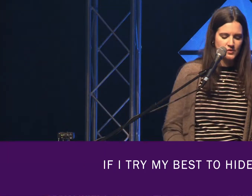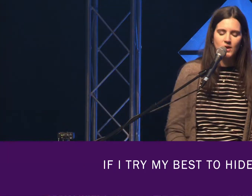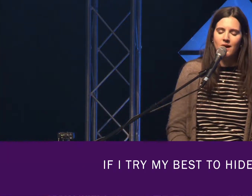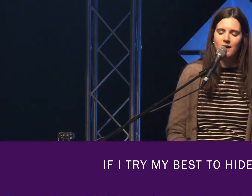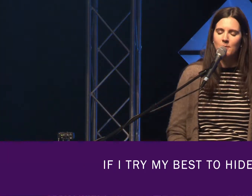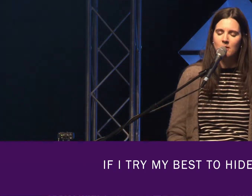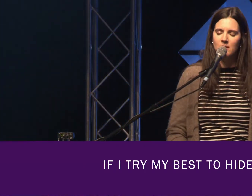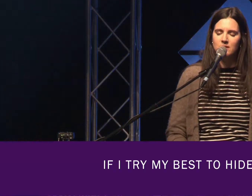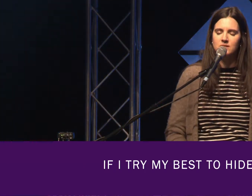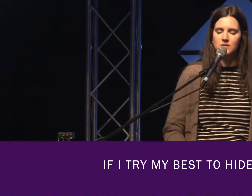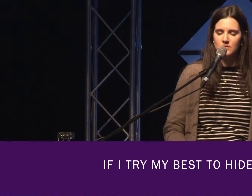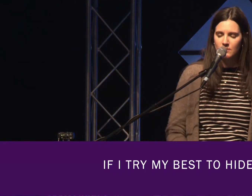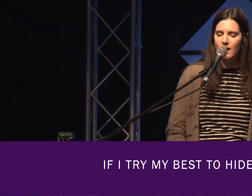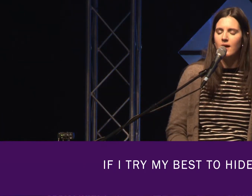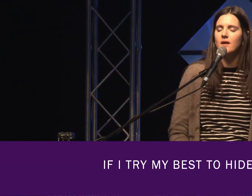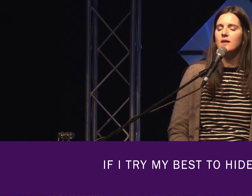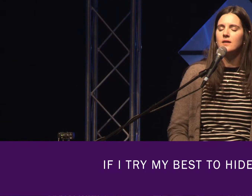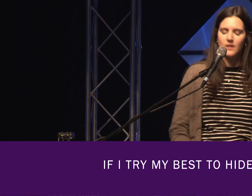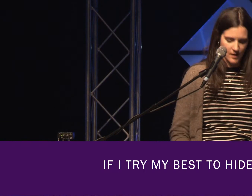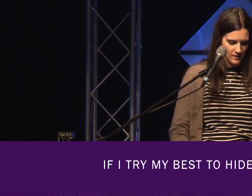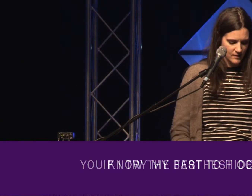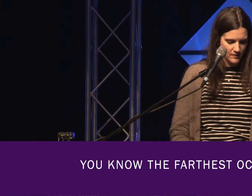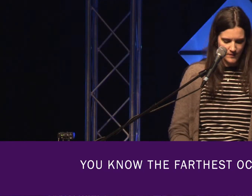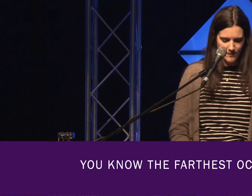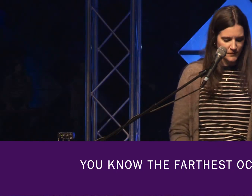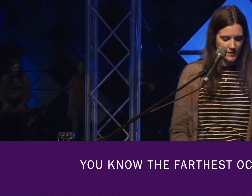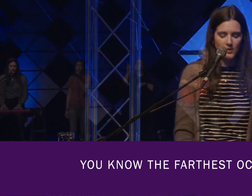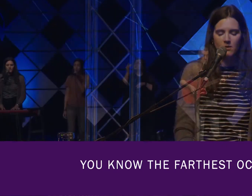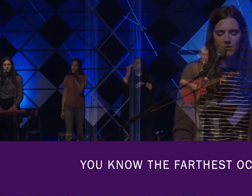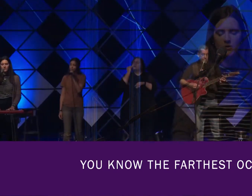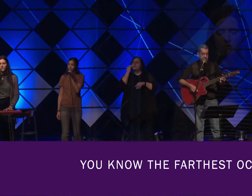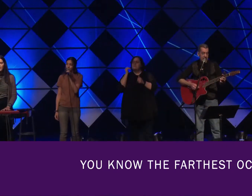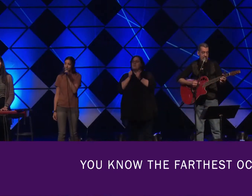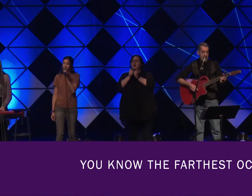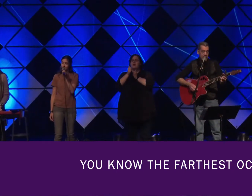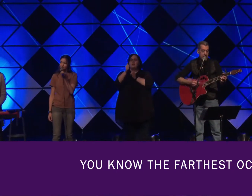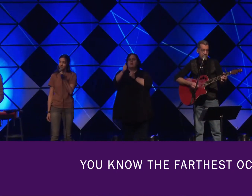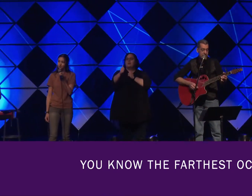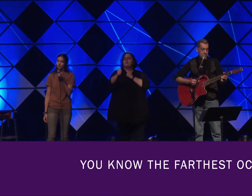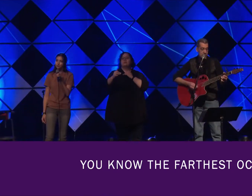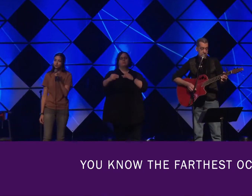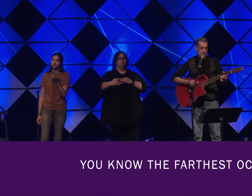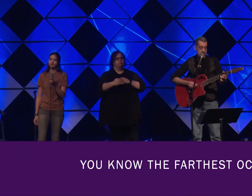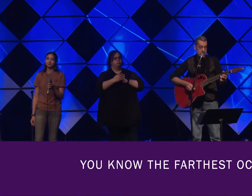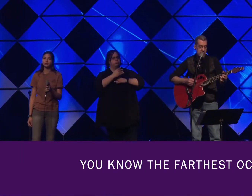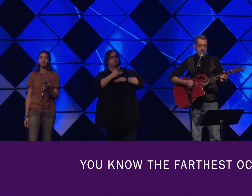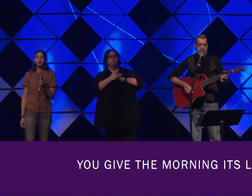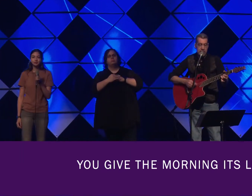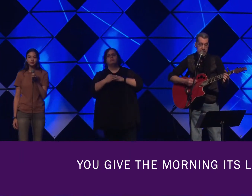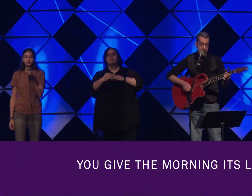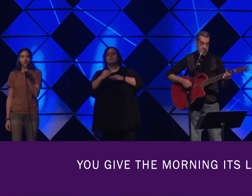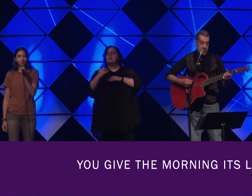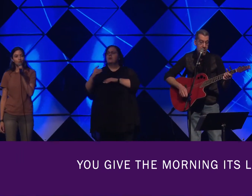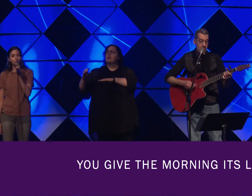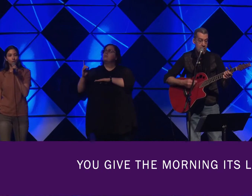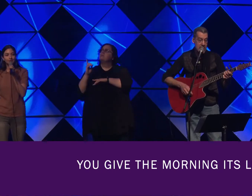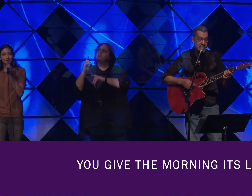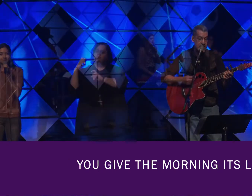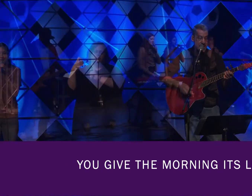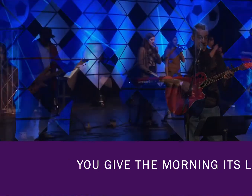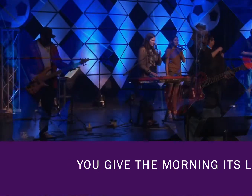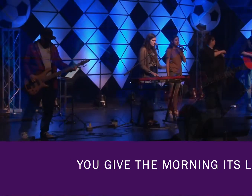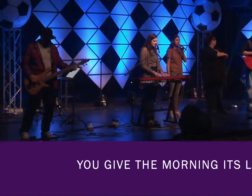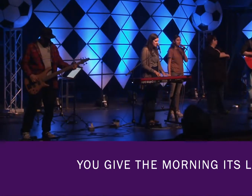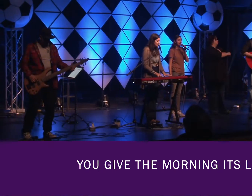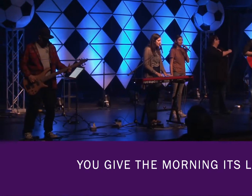I try my best to hide, you know the farthest ocean, give the